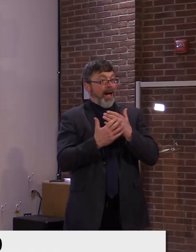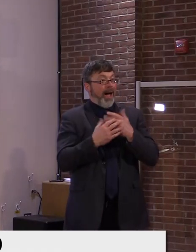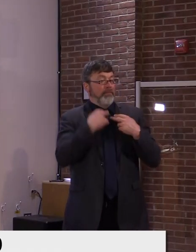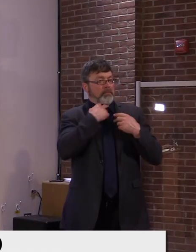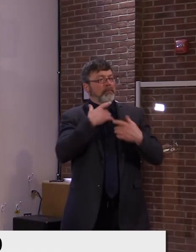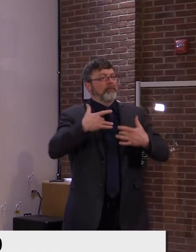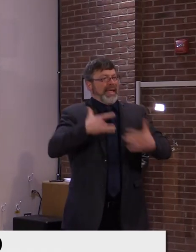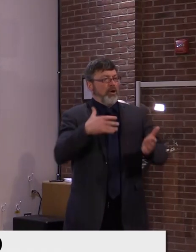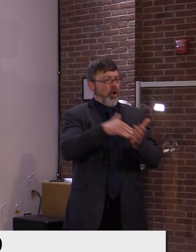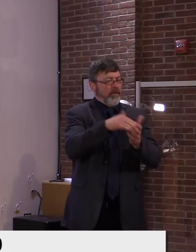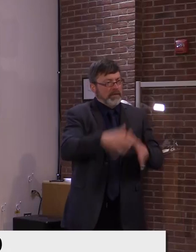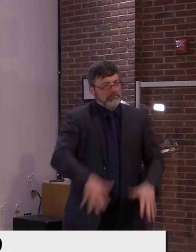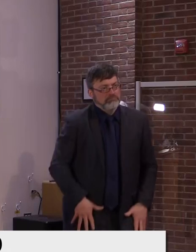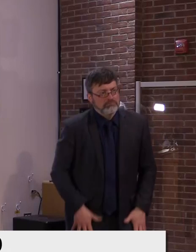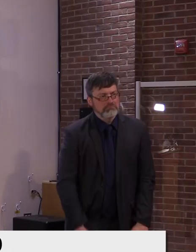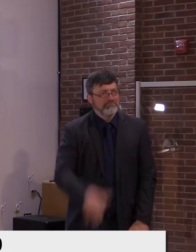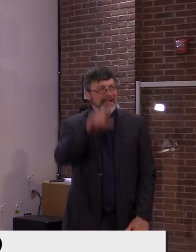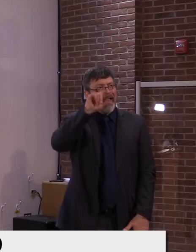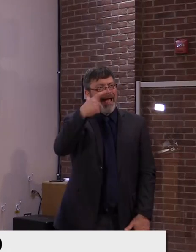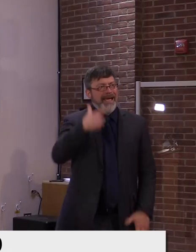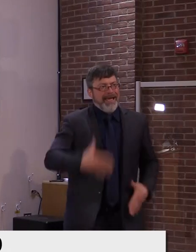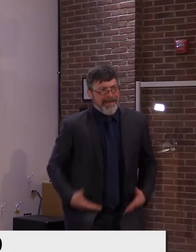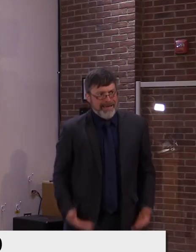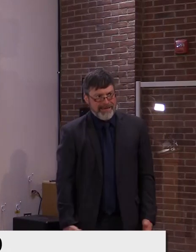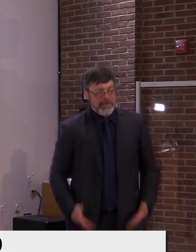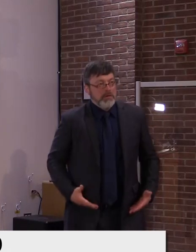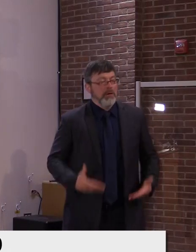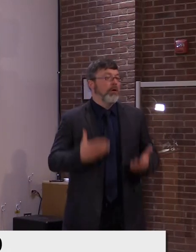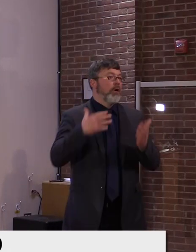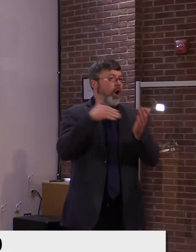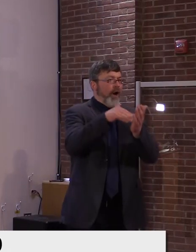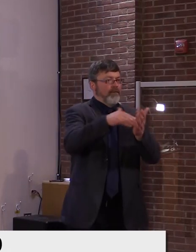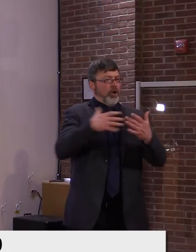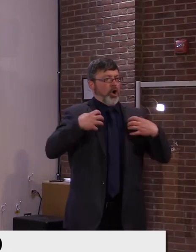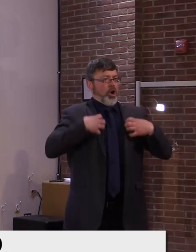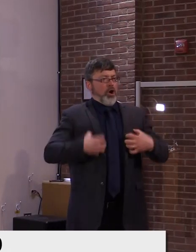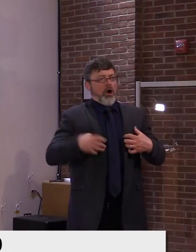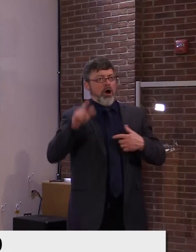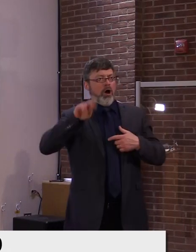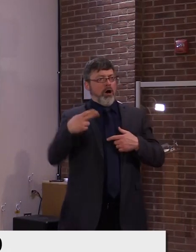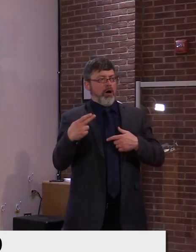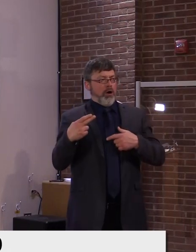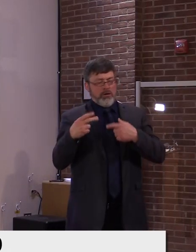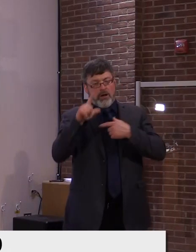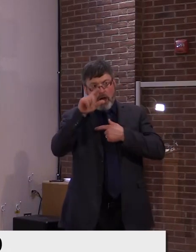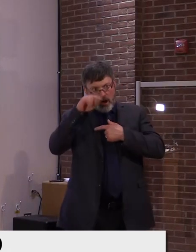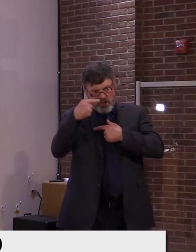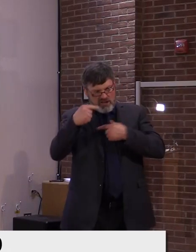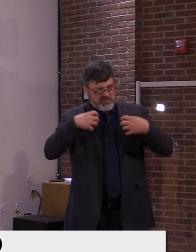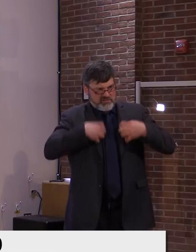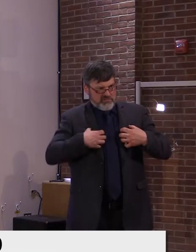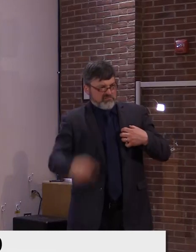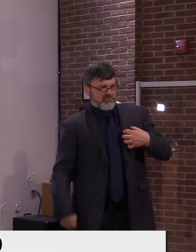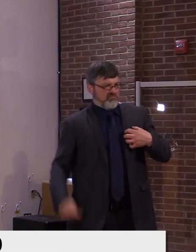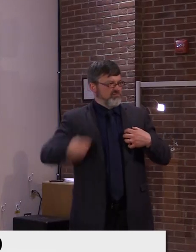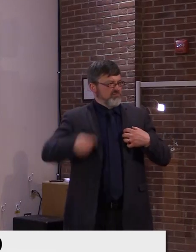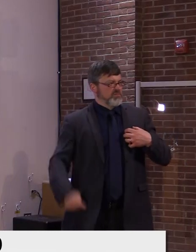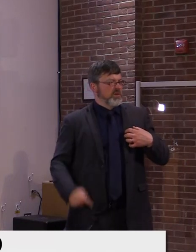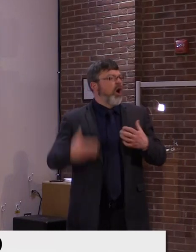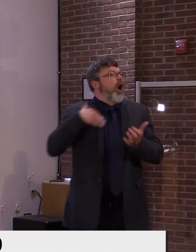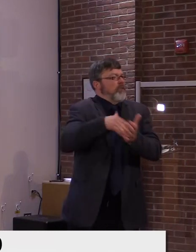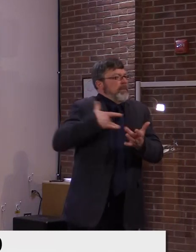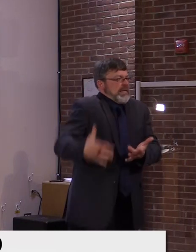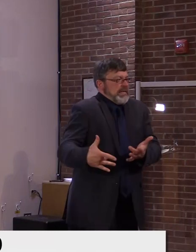of breath or chest pain. They may involve the brain in a very unusual syndrome called